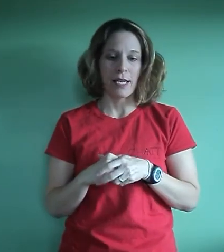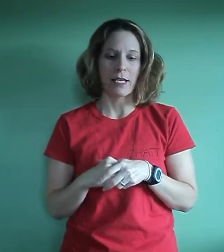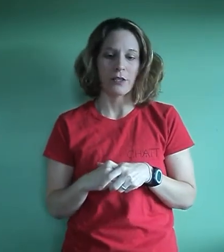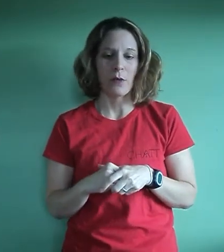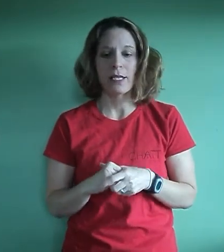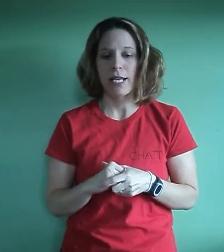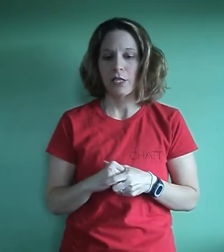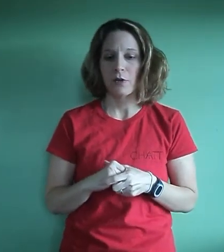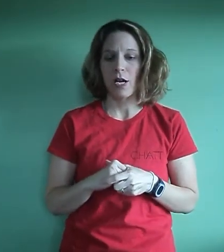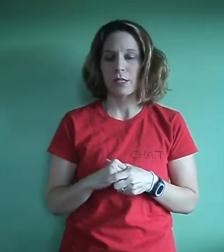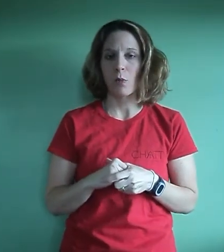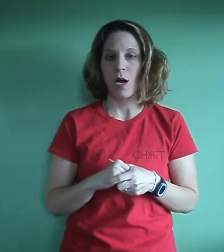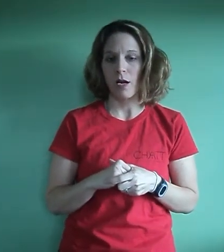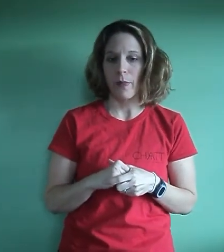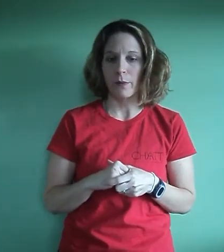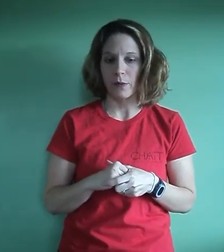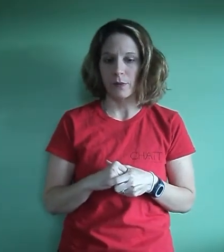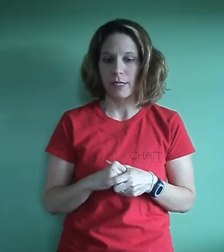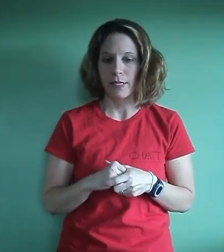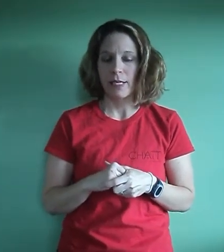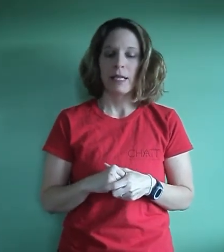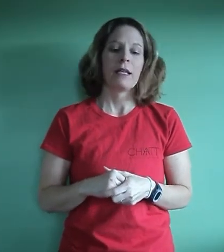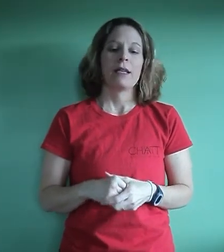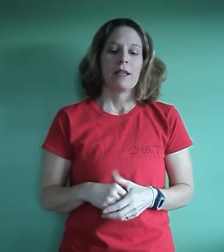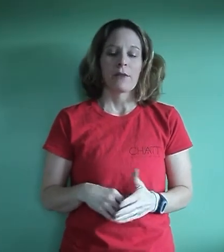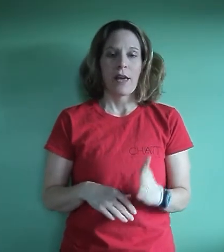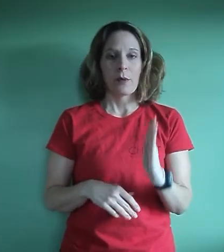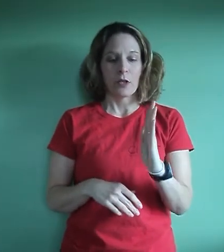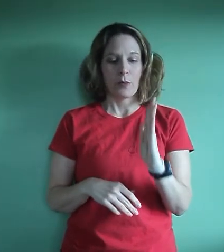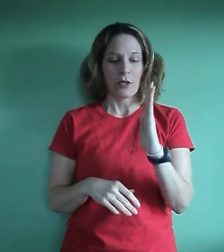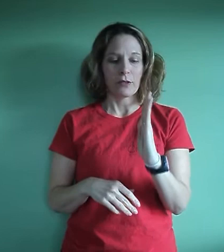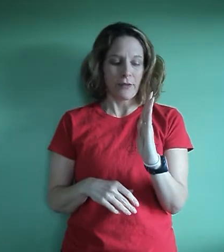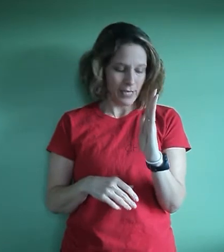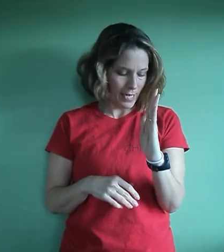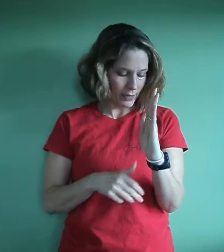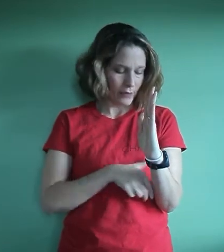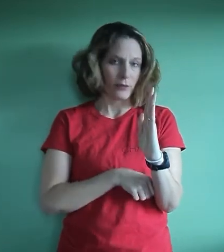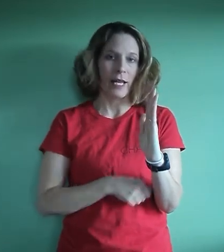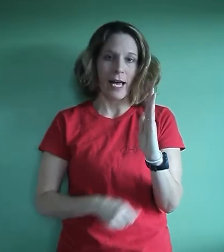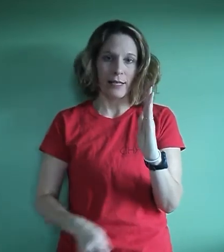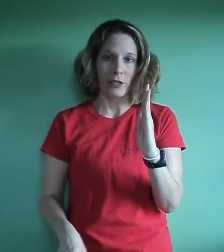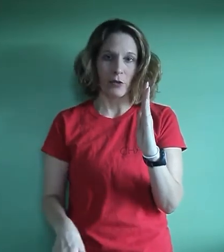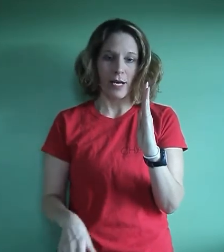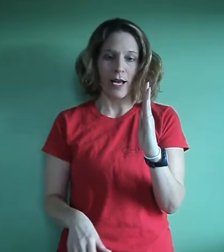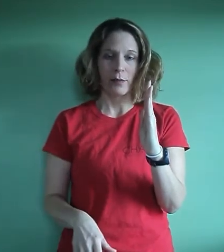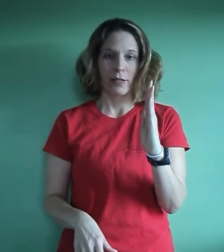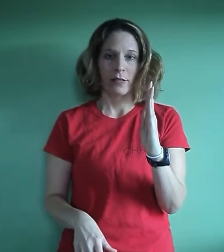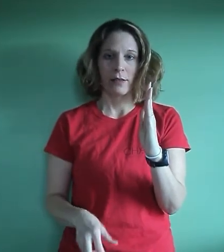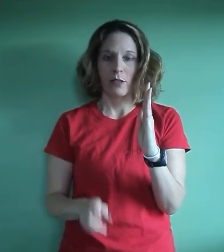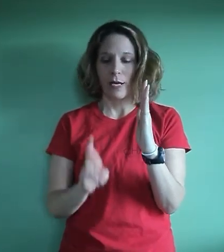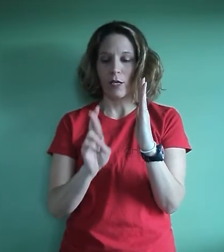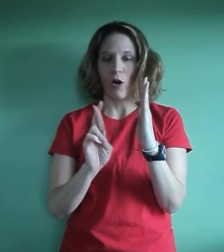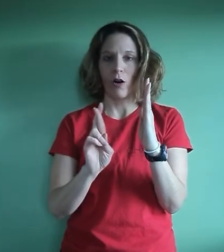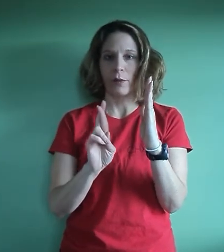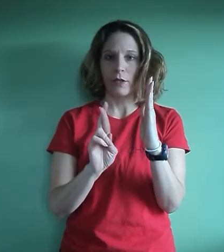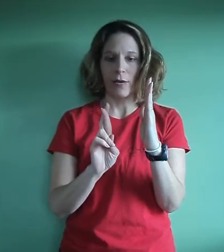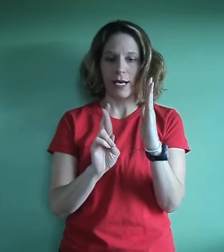is U.S. astronauts walk on the moon. And for that one, you're going to put your left hand flat and straight up. You're going to make an R with your right